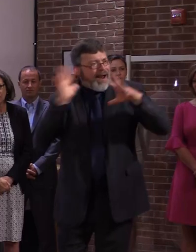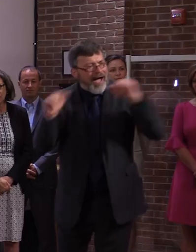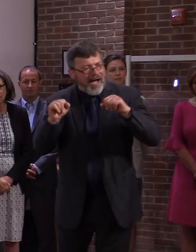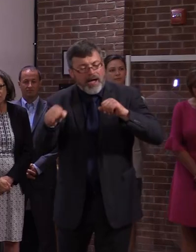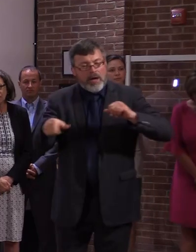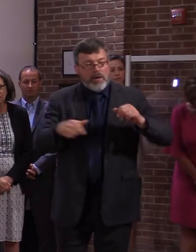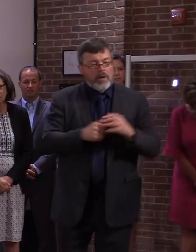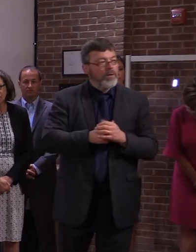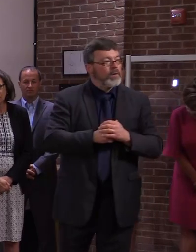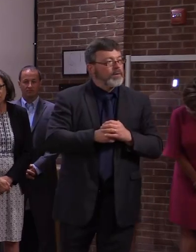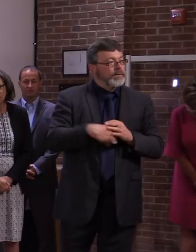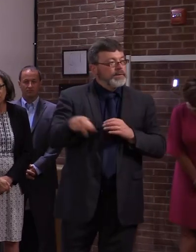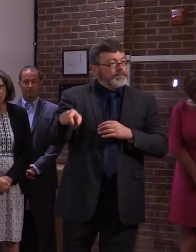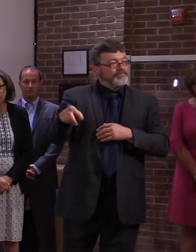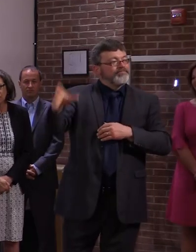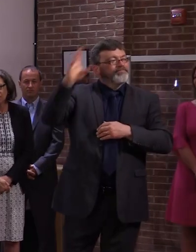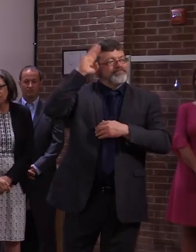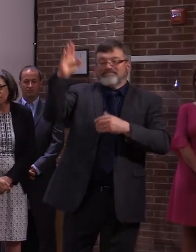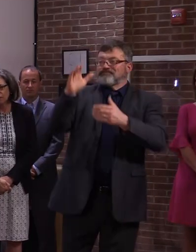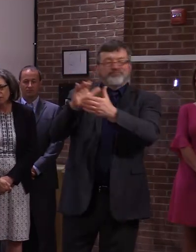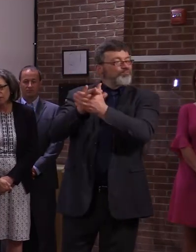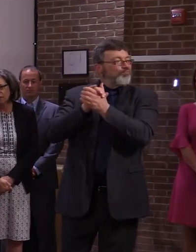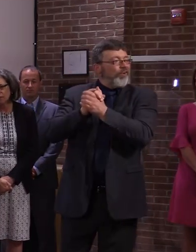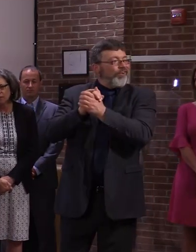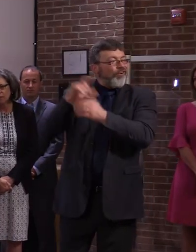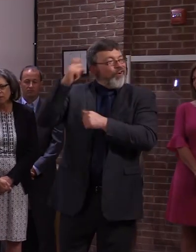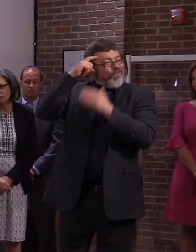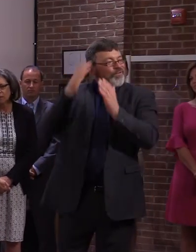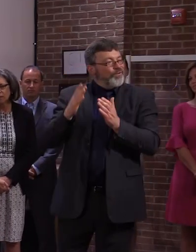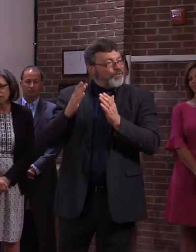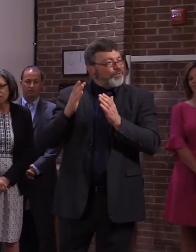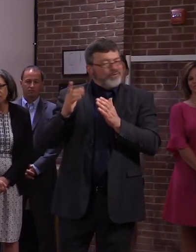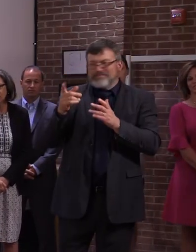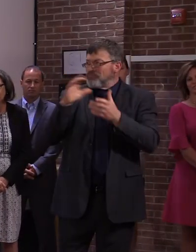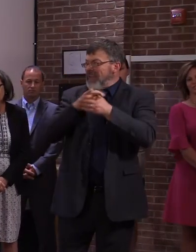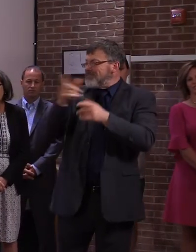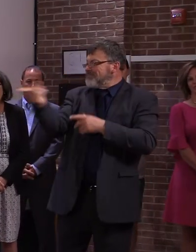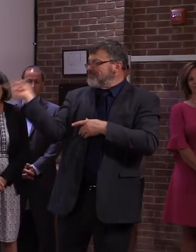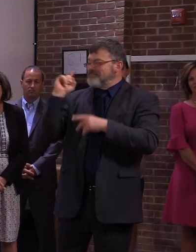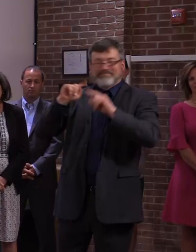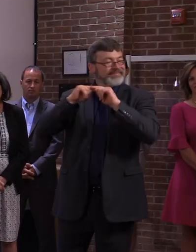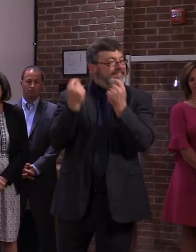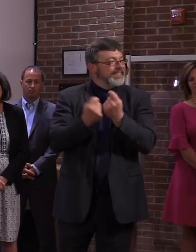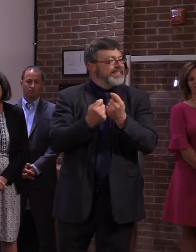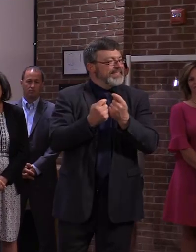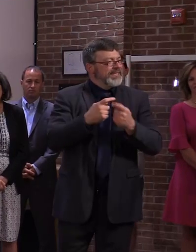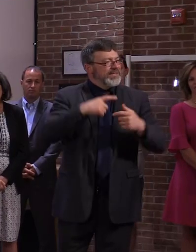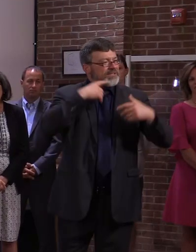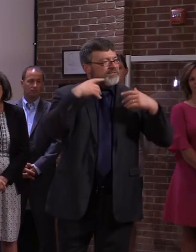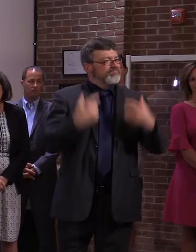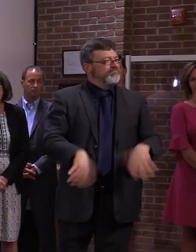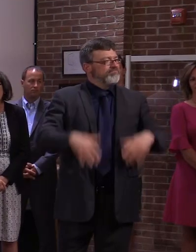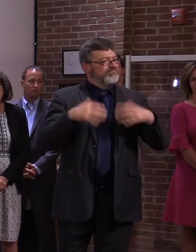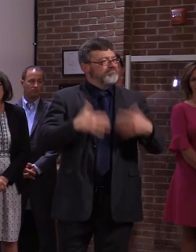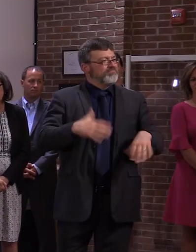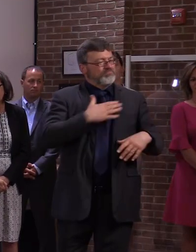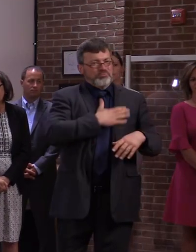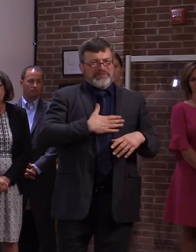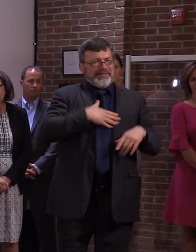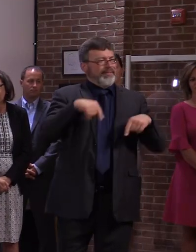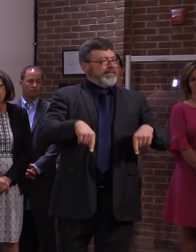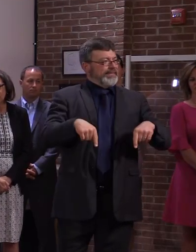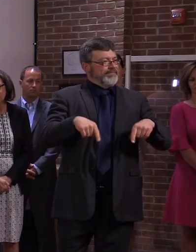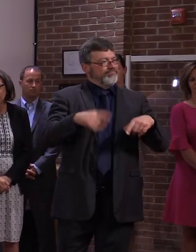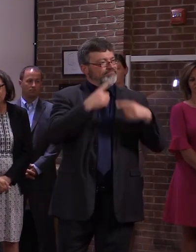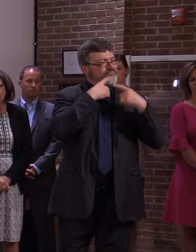Hi, Governor. First of all, congratulations to you and the administration on all this. I think we all appreciate it across the state. And I'm just to